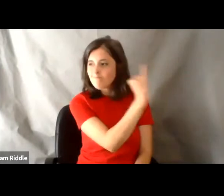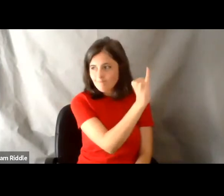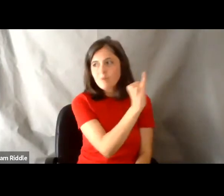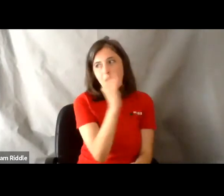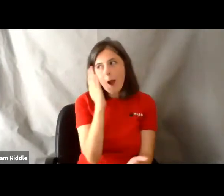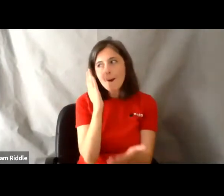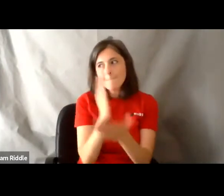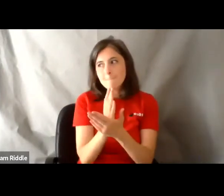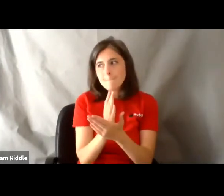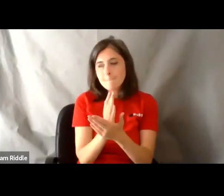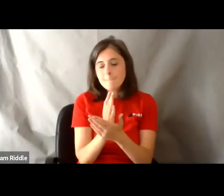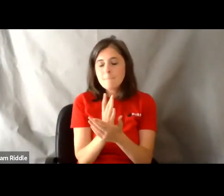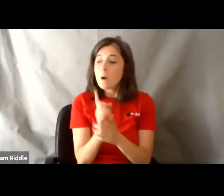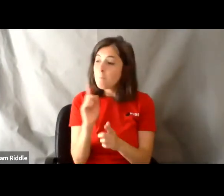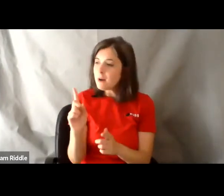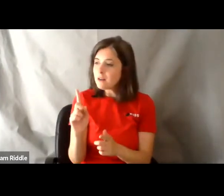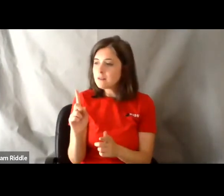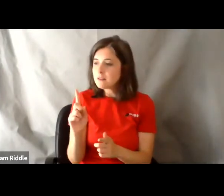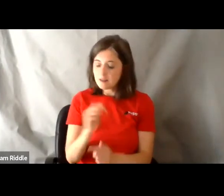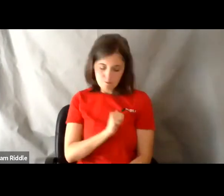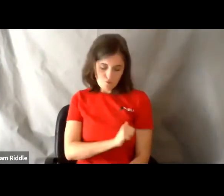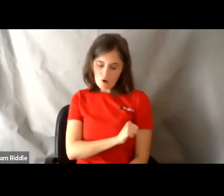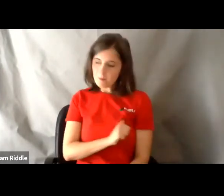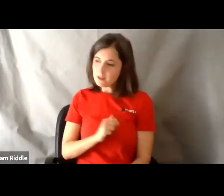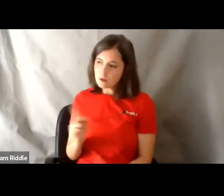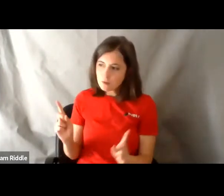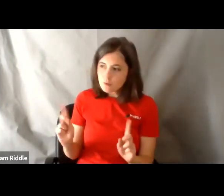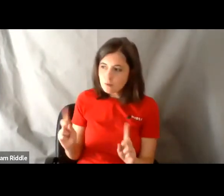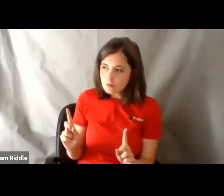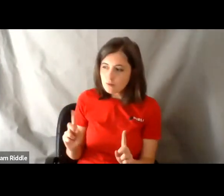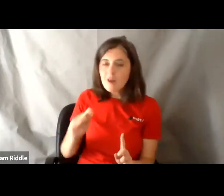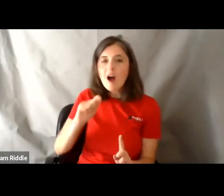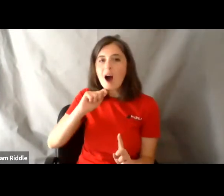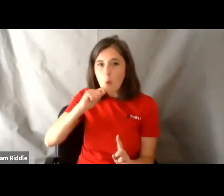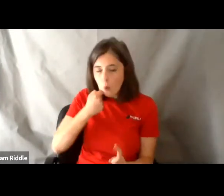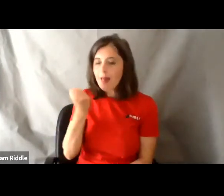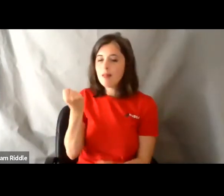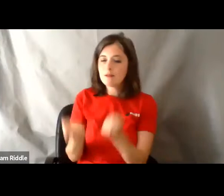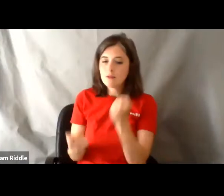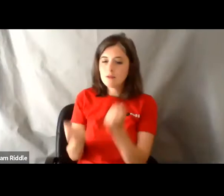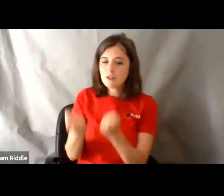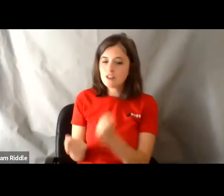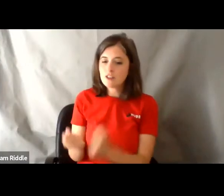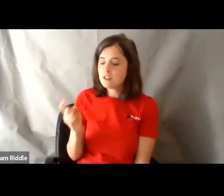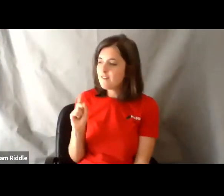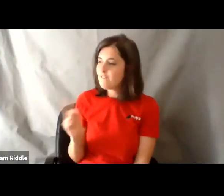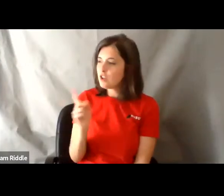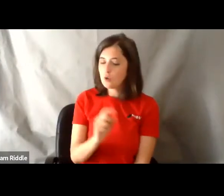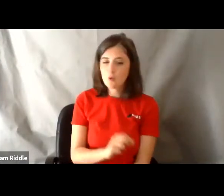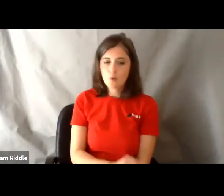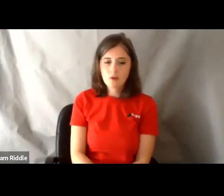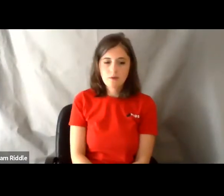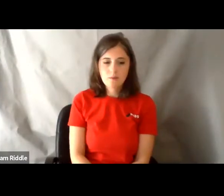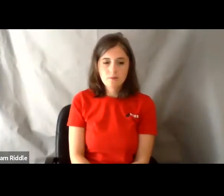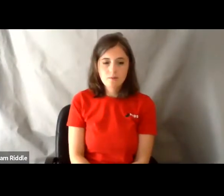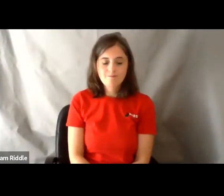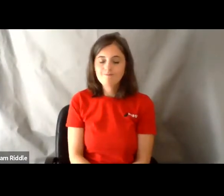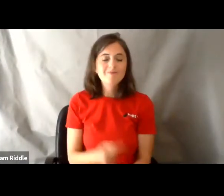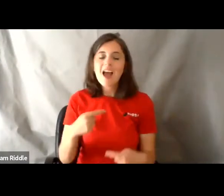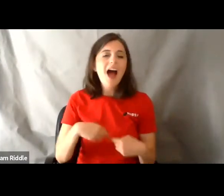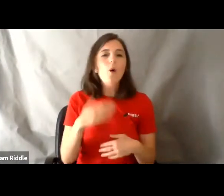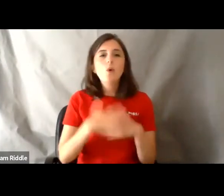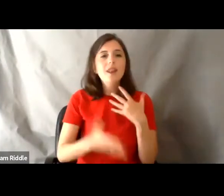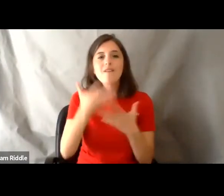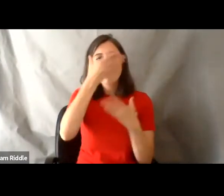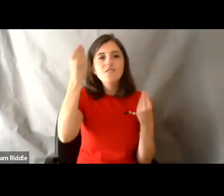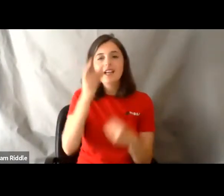do. But I'll make you this promise. I will get justice for you. I will never forget